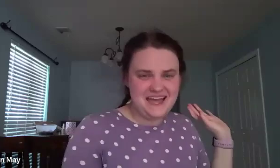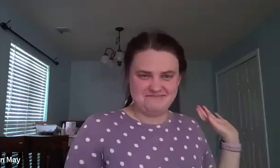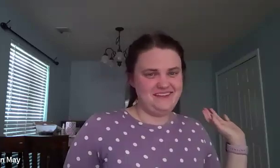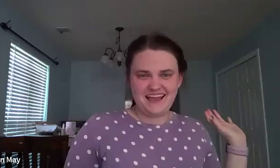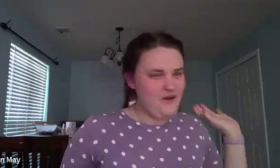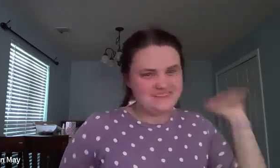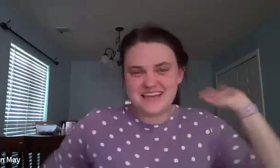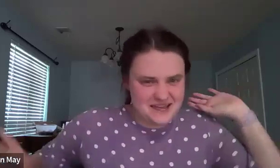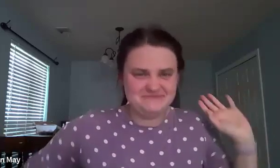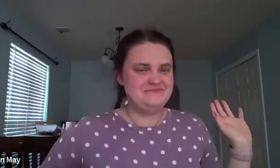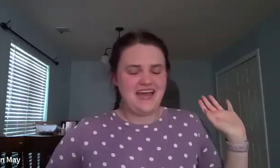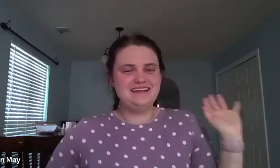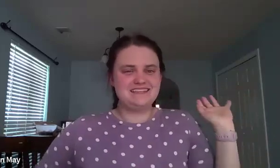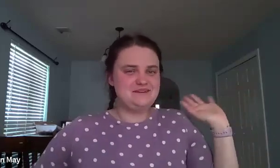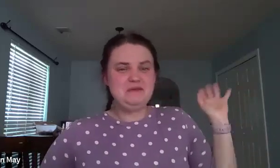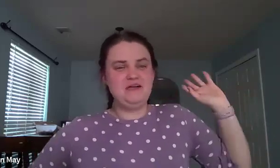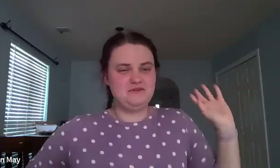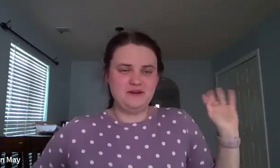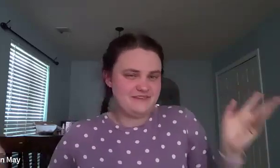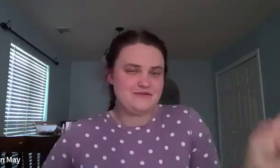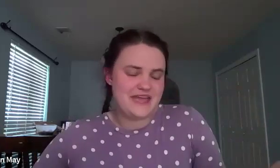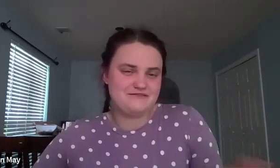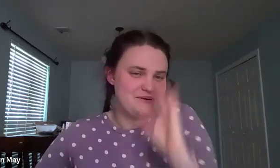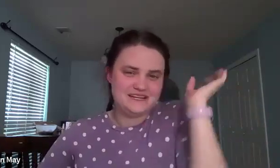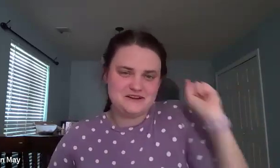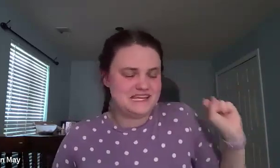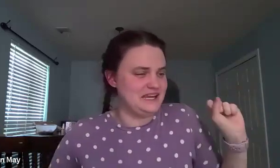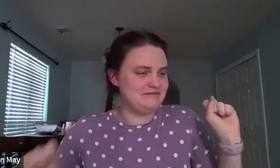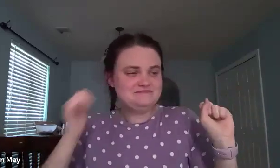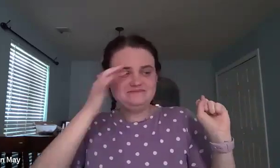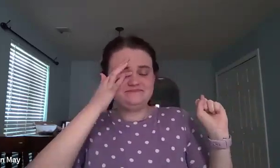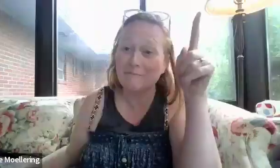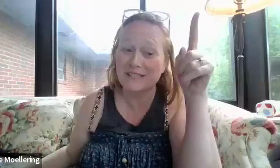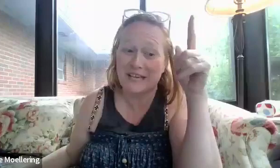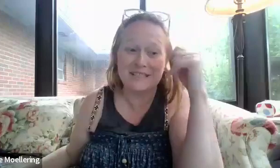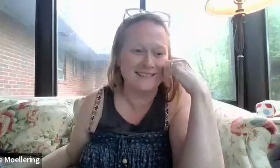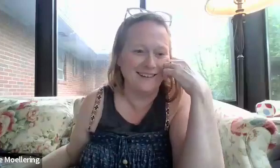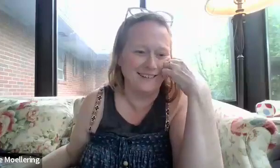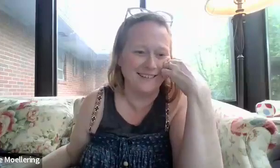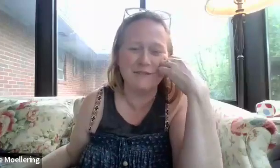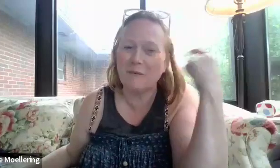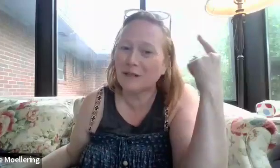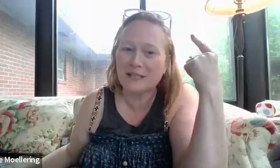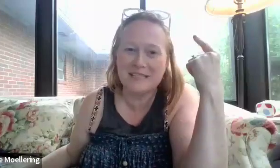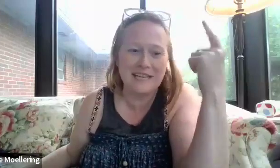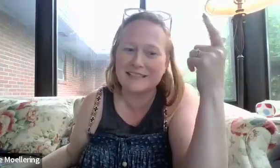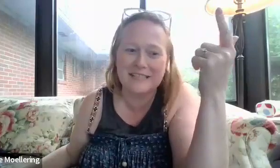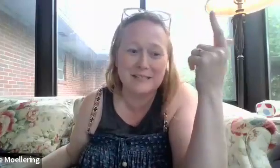time. Like all the time. I sign to people everywhere, even if they have no idea what I'm saying. It was great emphasis. If they weren't listening, at least they saw